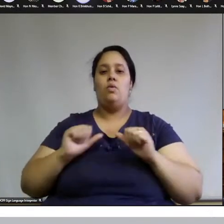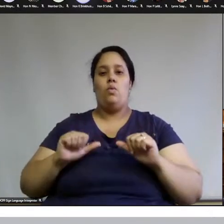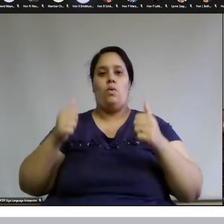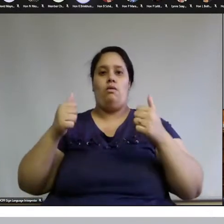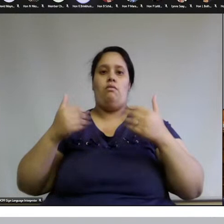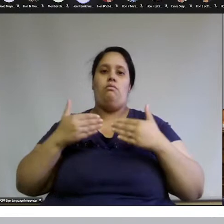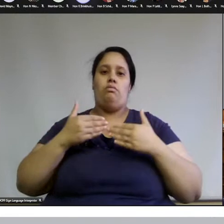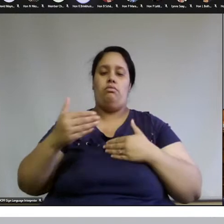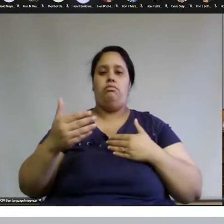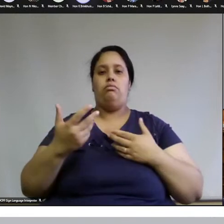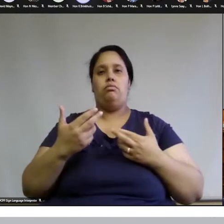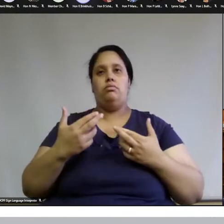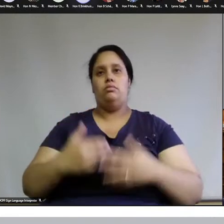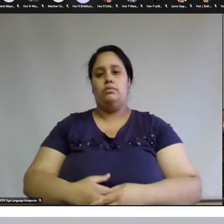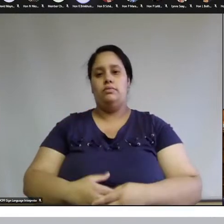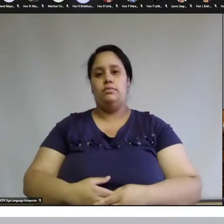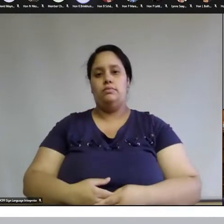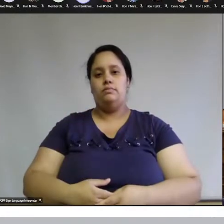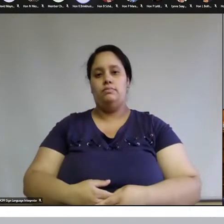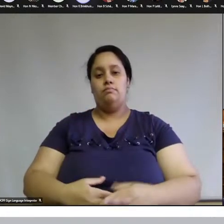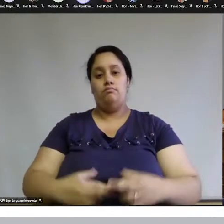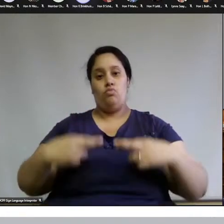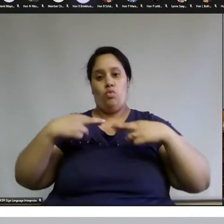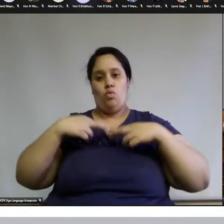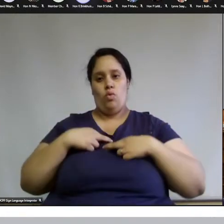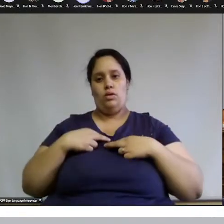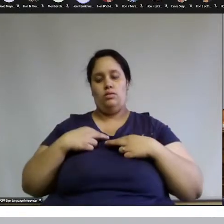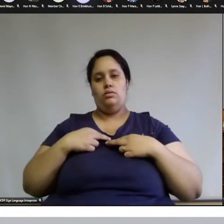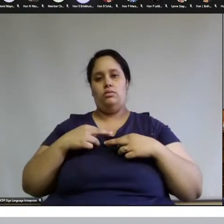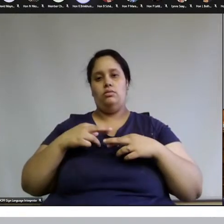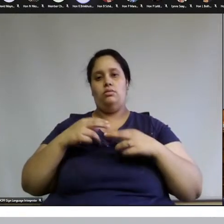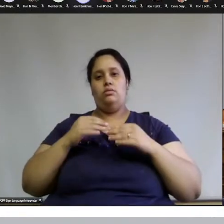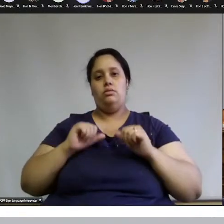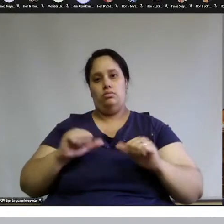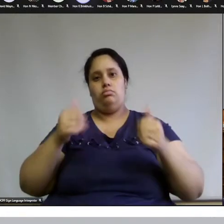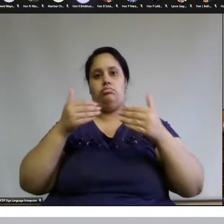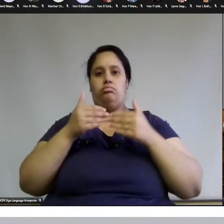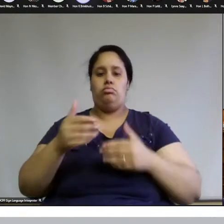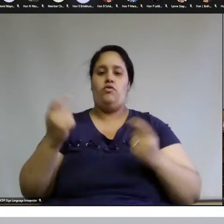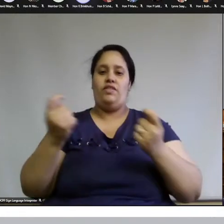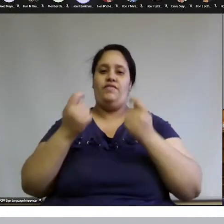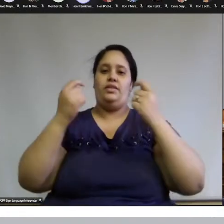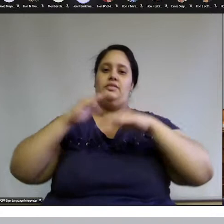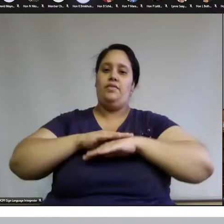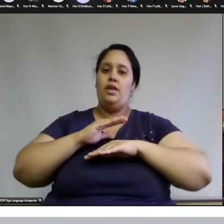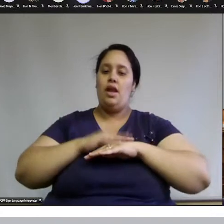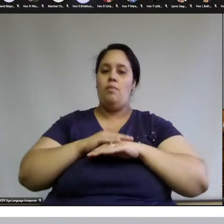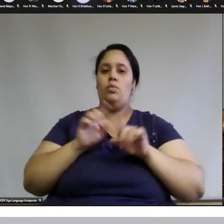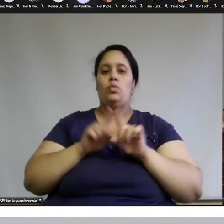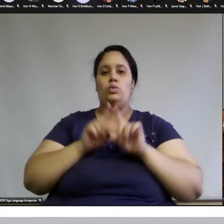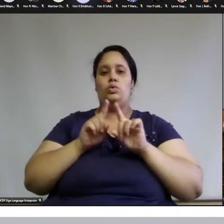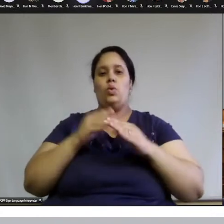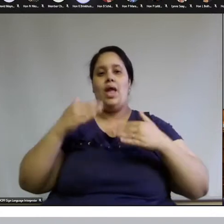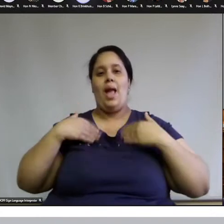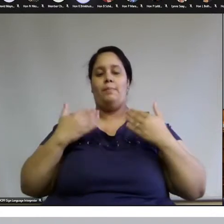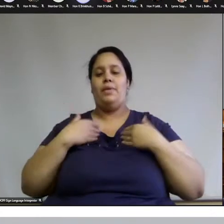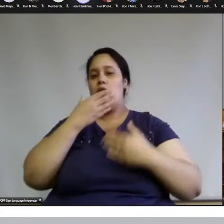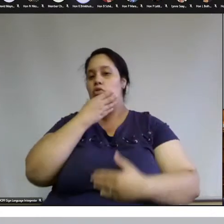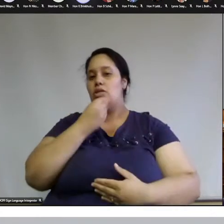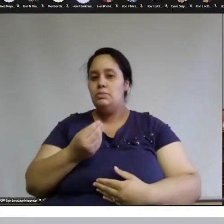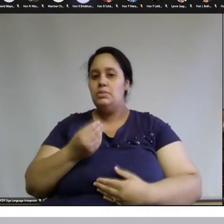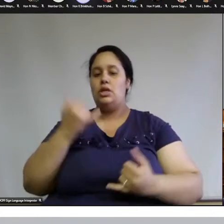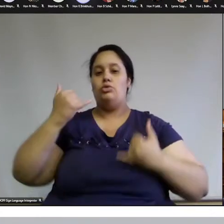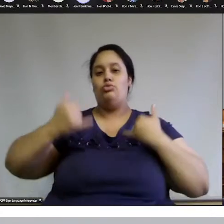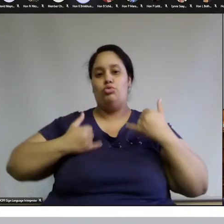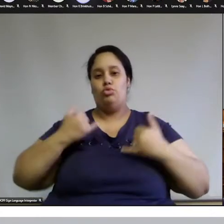well earned rest over the festive time, and may they have a happy Christmas and a